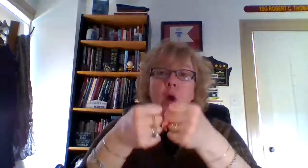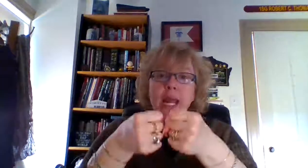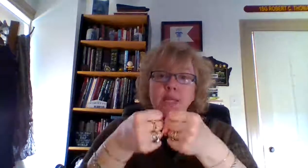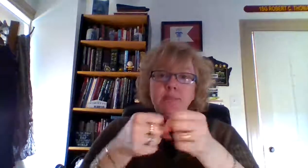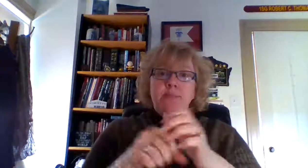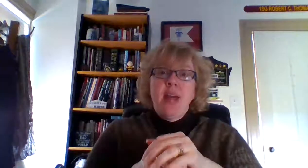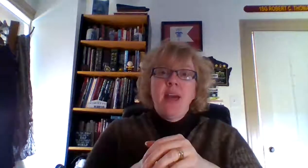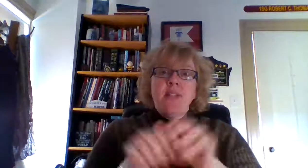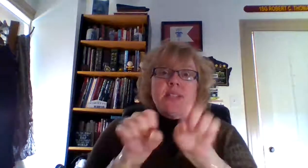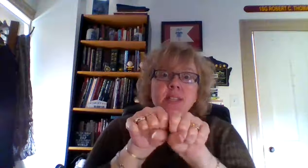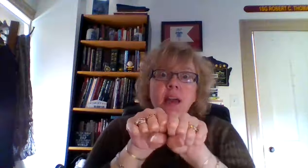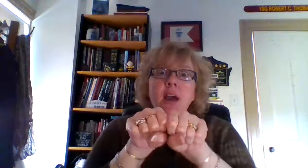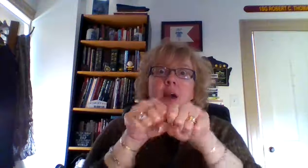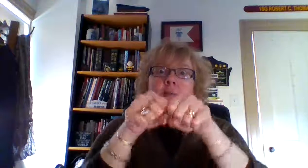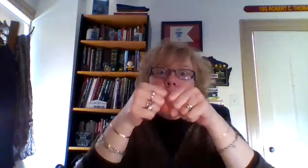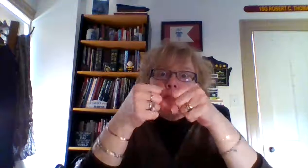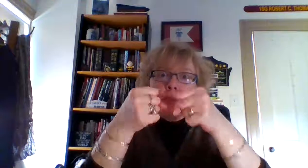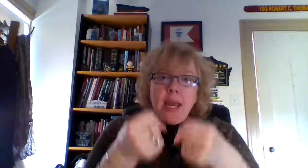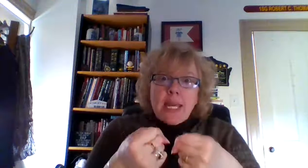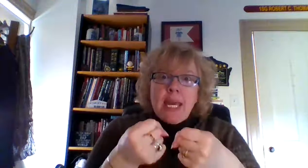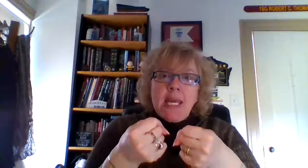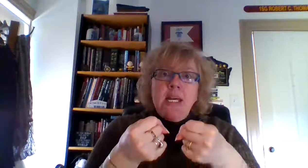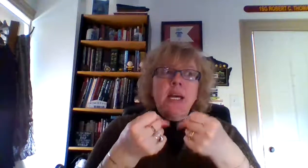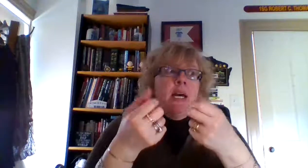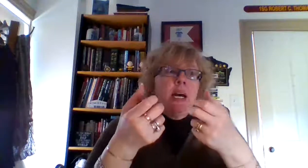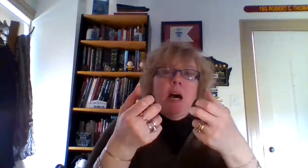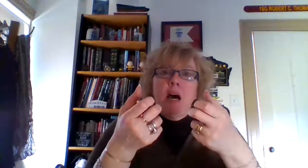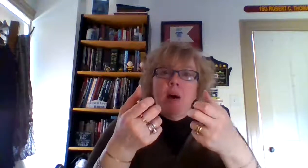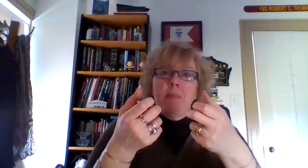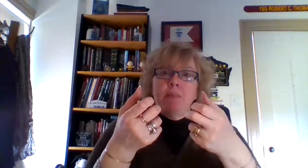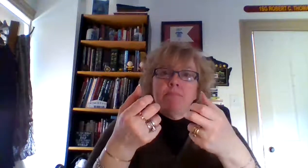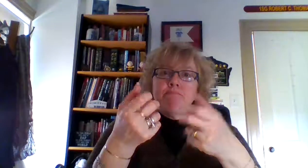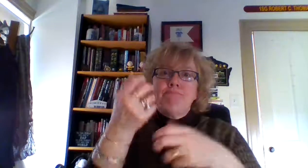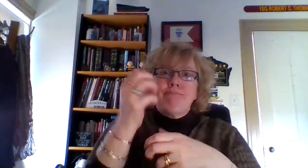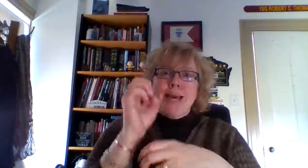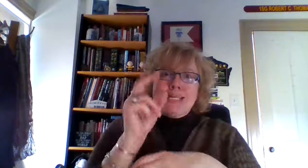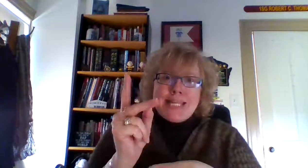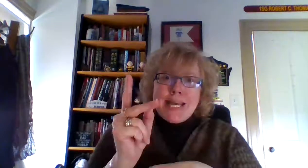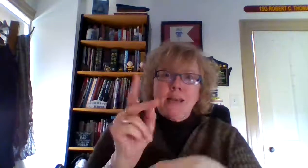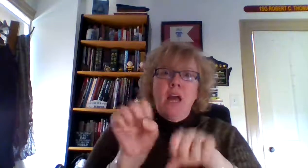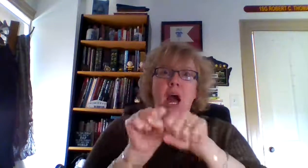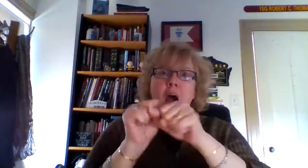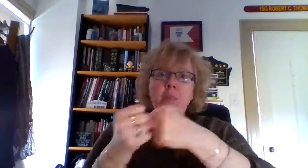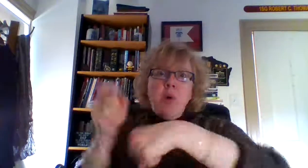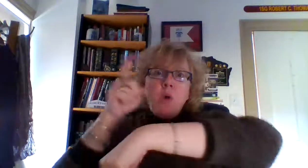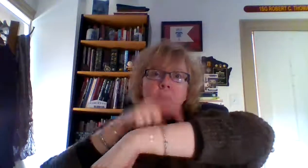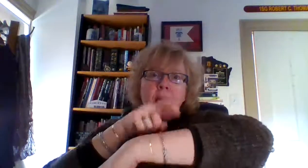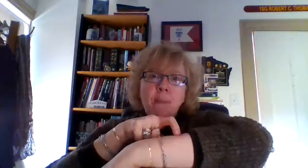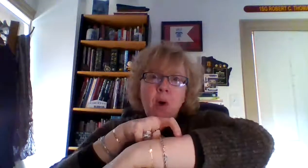Break. This is like I'm breaking a stick. I broke my